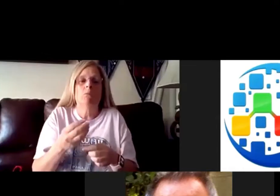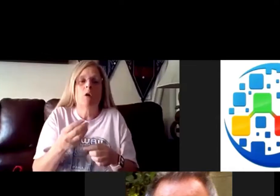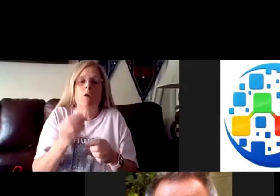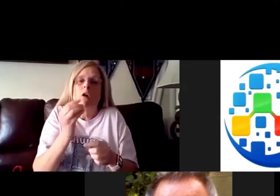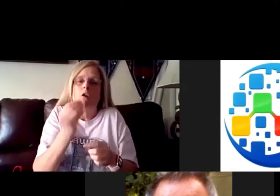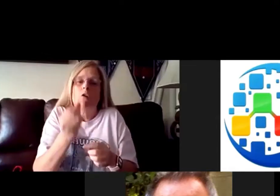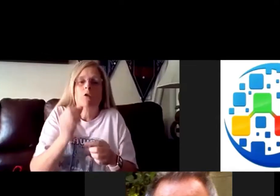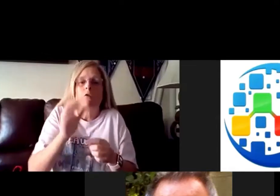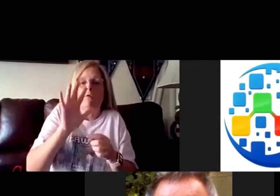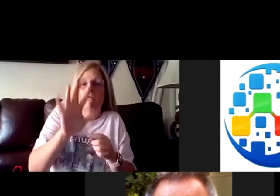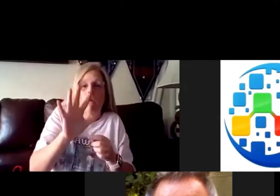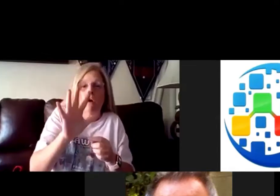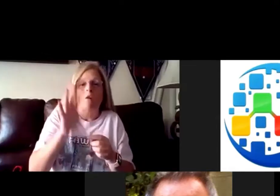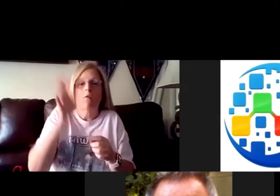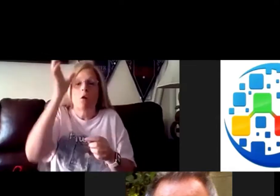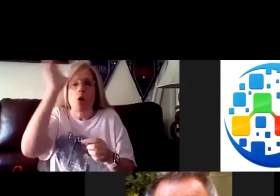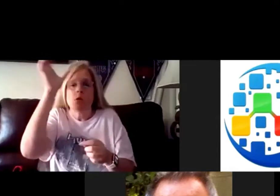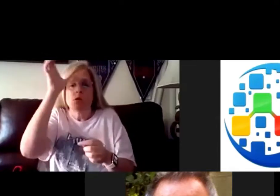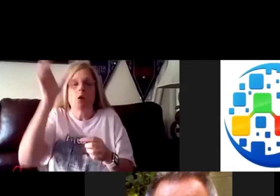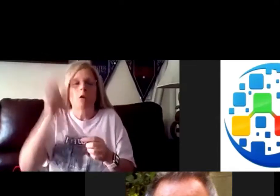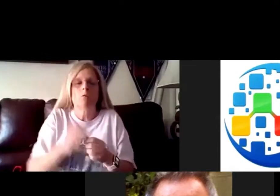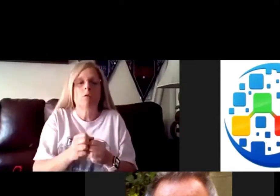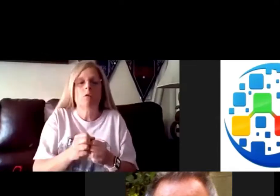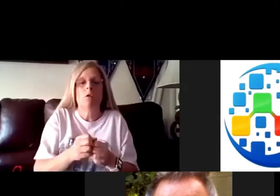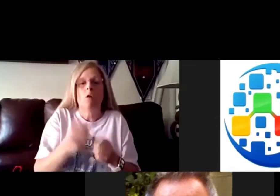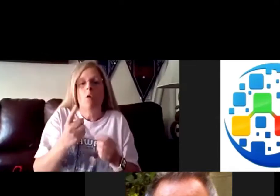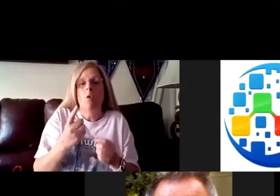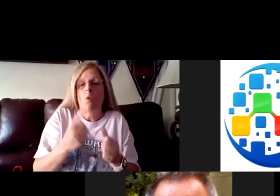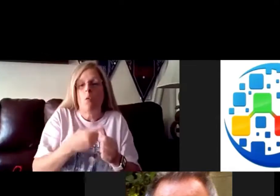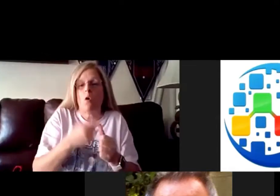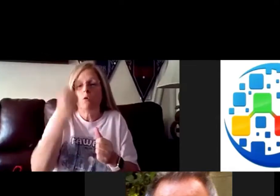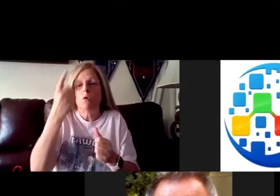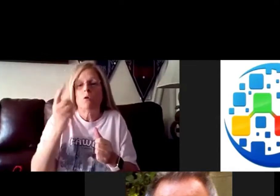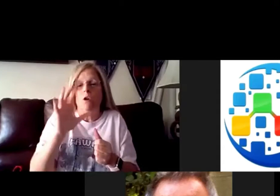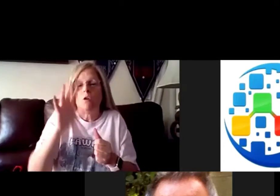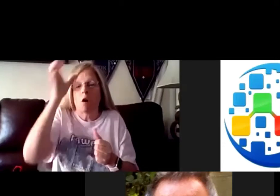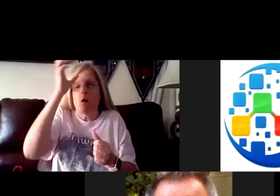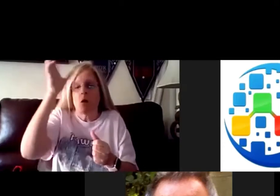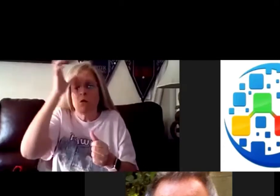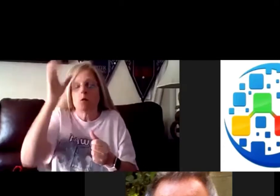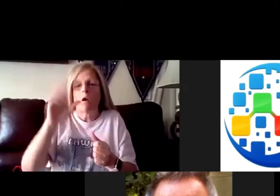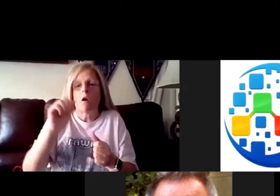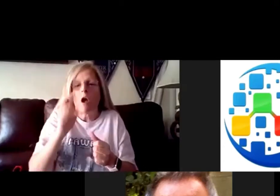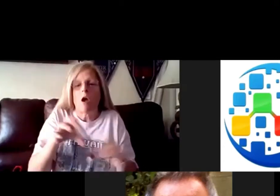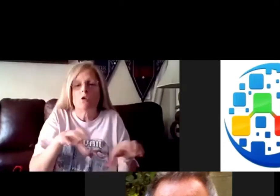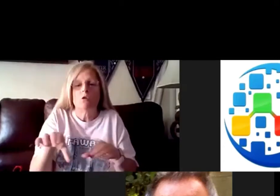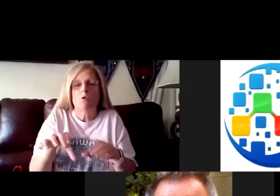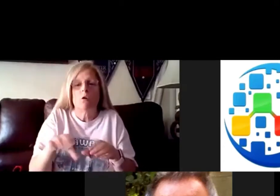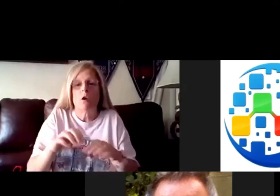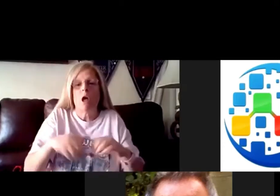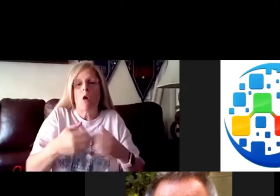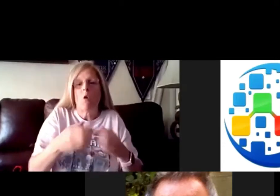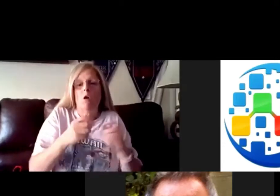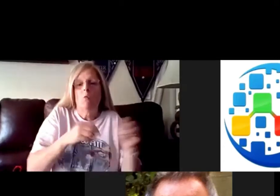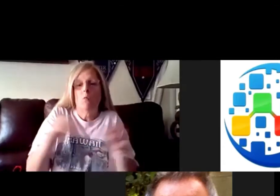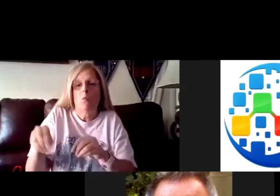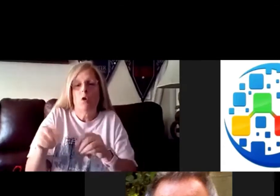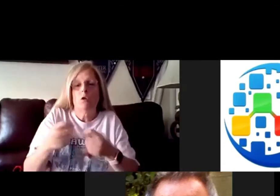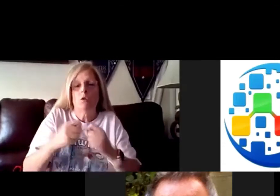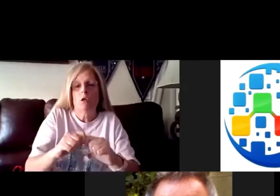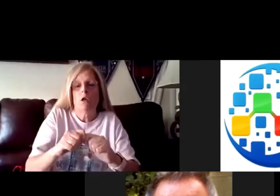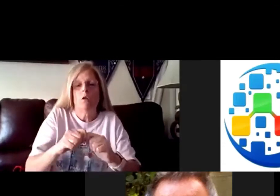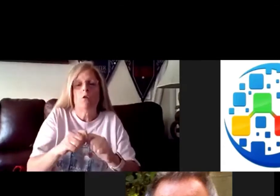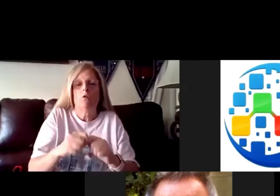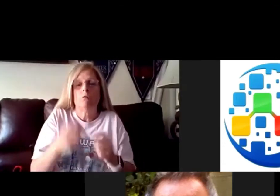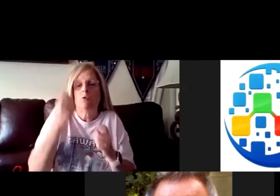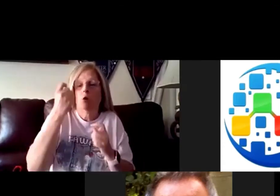of them. And once you understand these five concepts, what Ash is doing, how he's put this together, you're going to